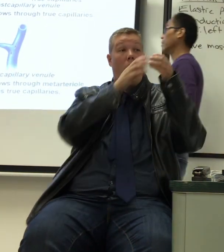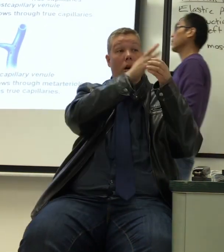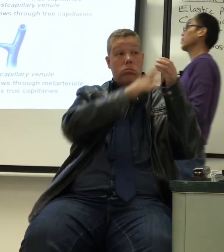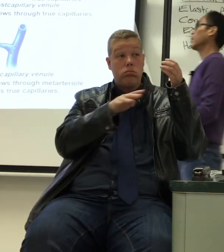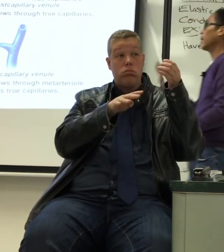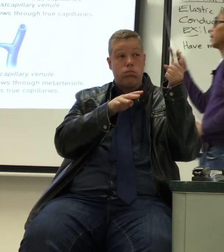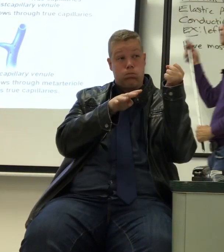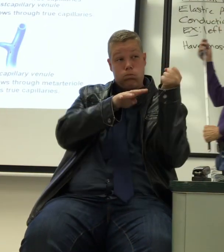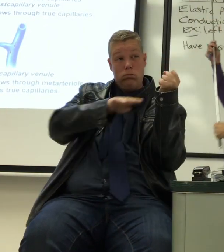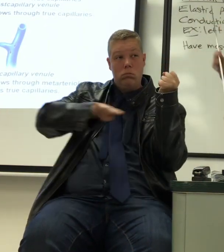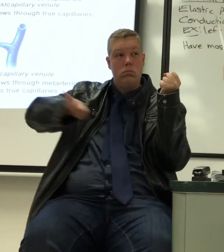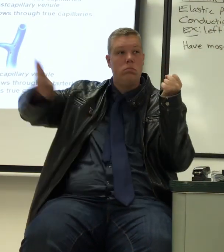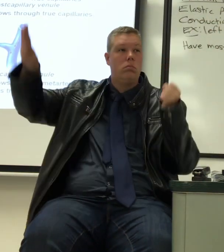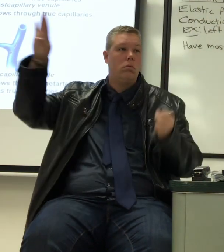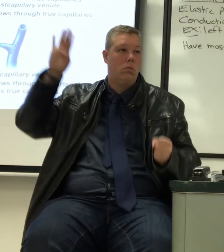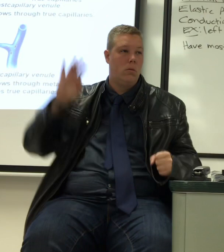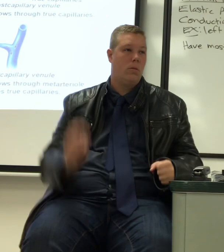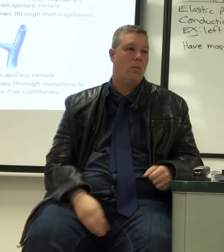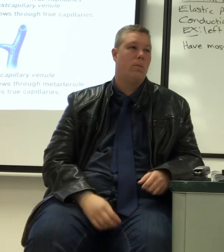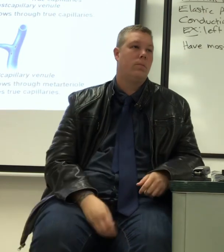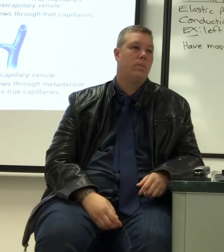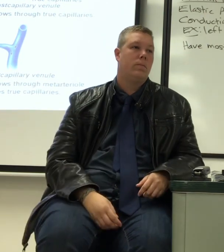So